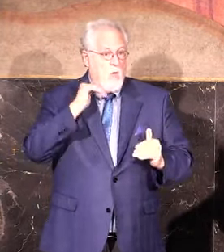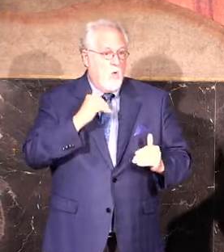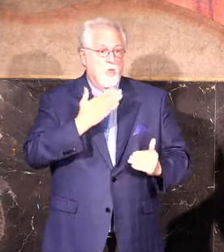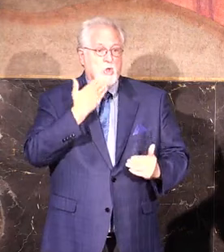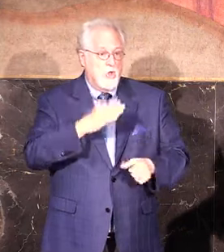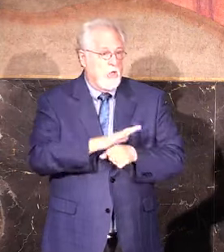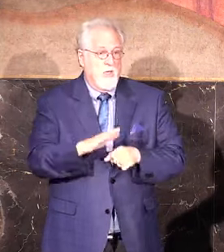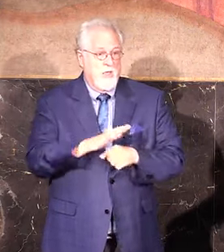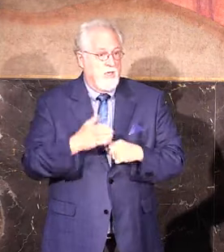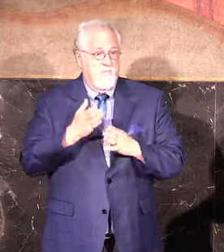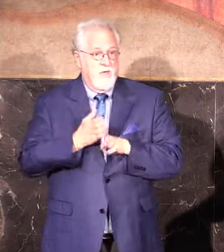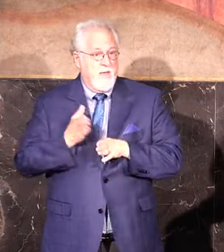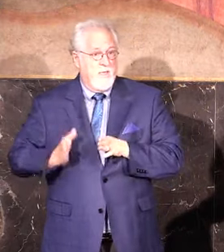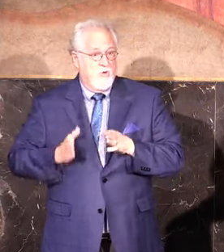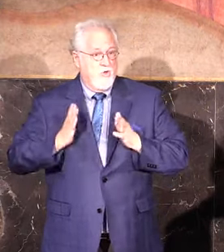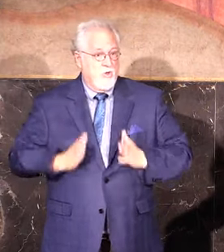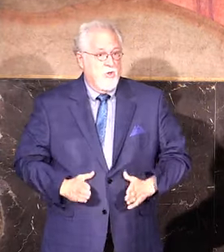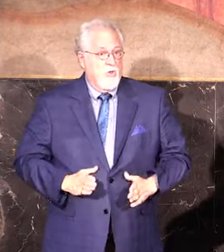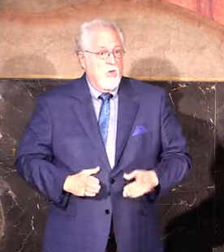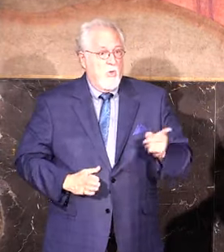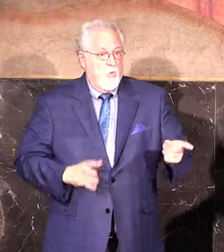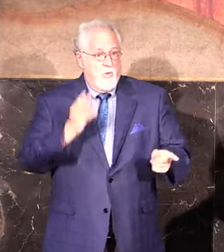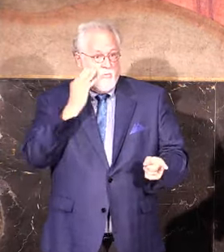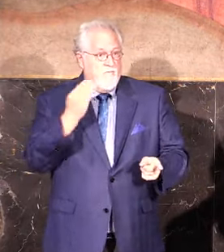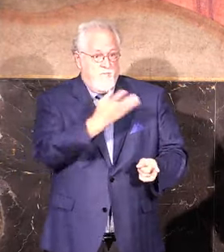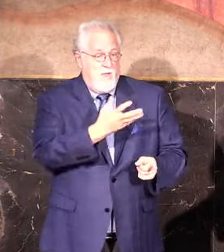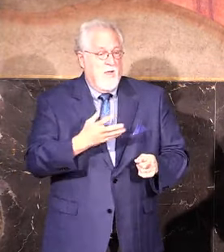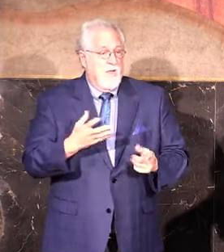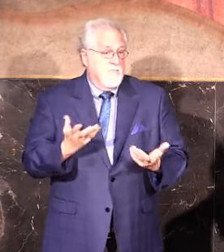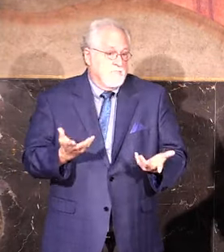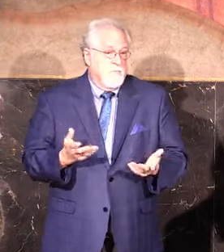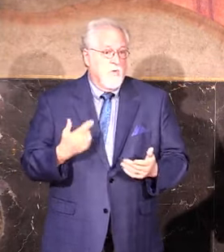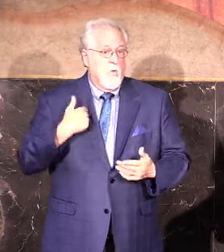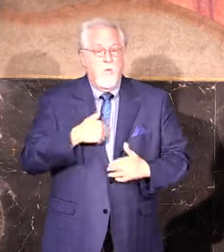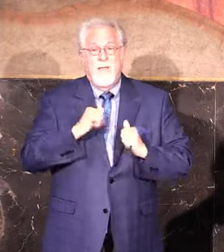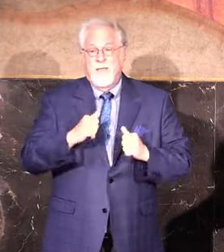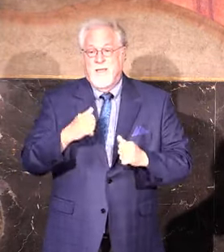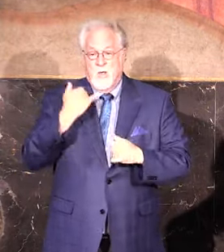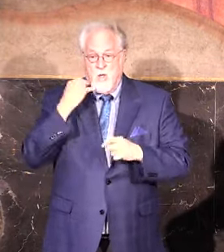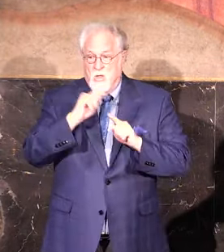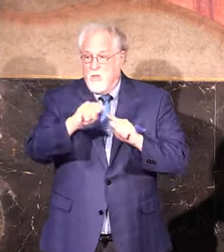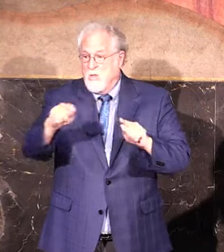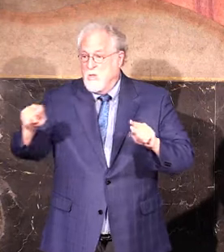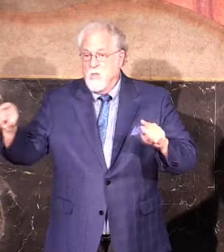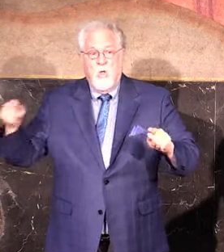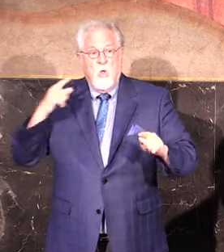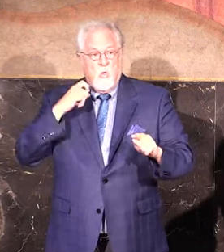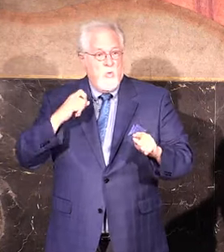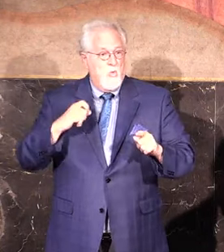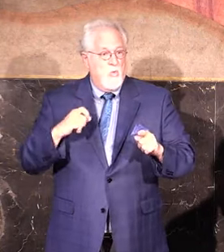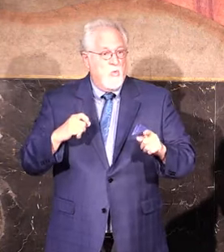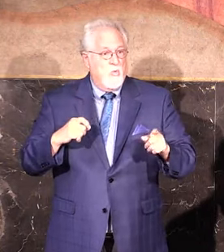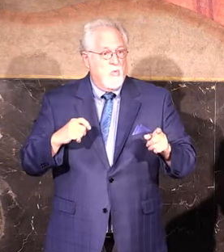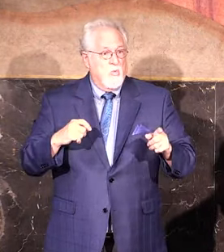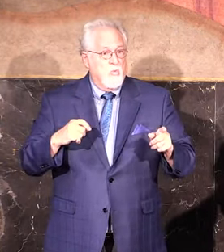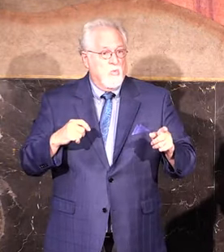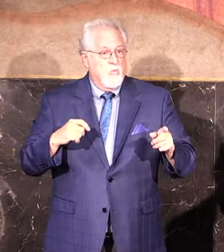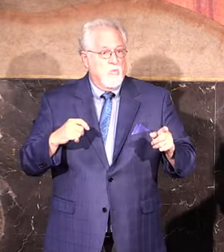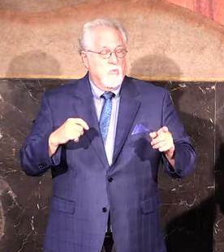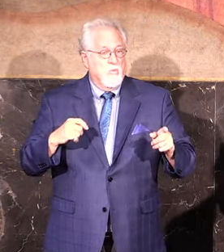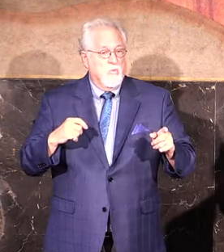good enough neighbor that you would provide information so that we could then call those folks that